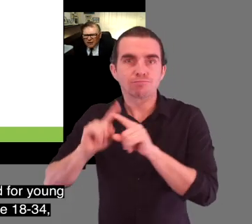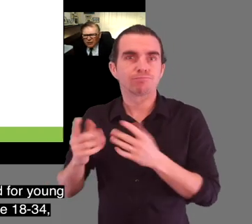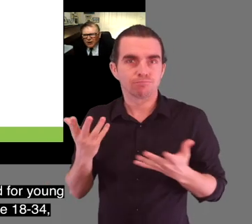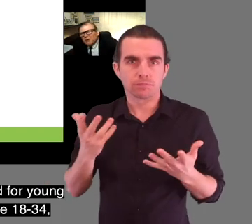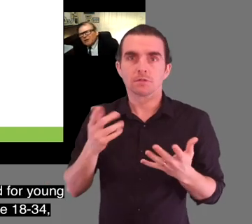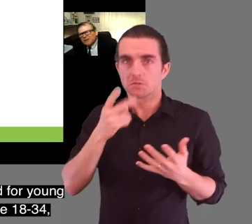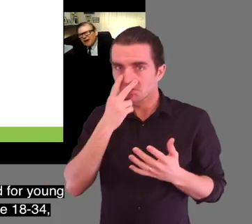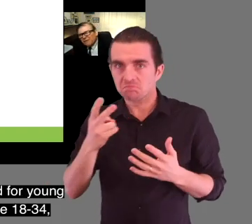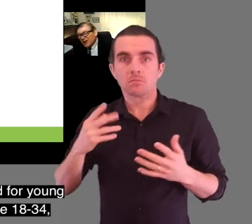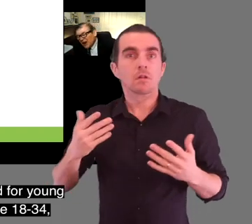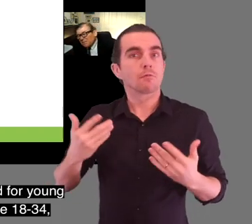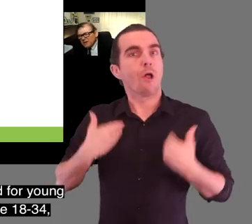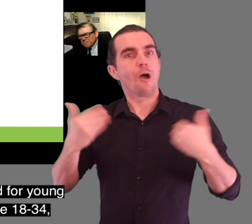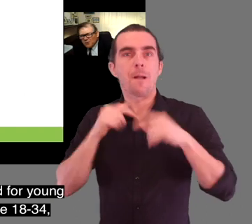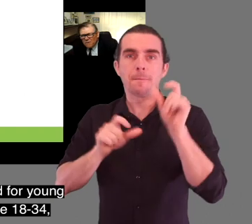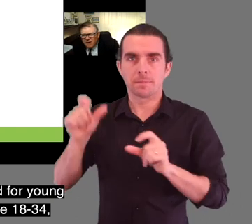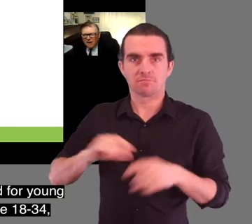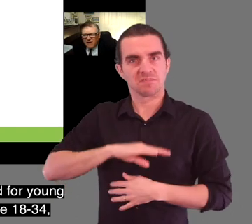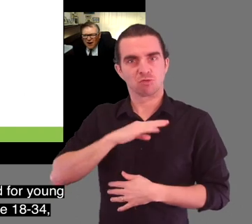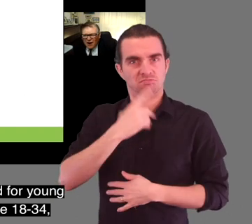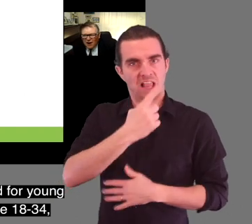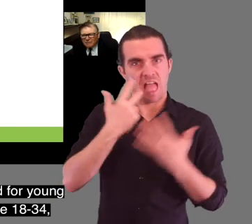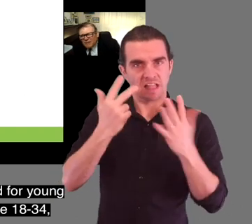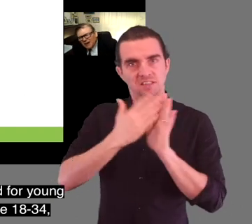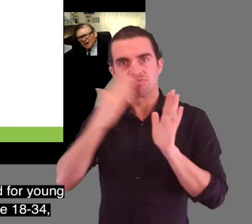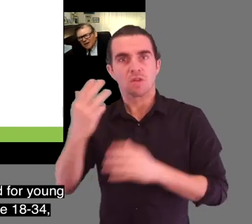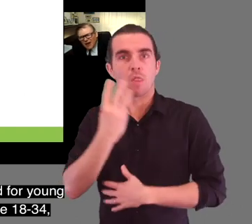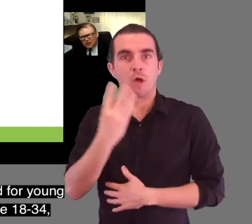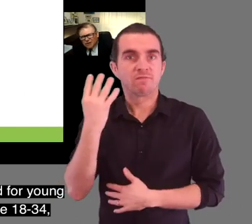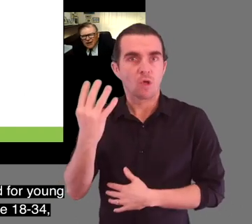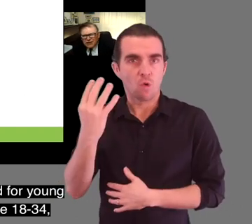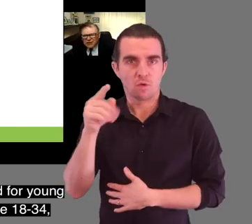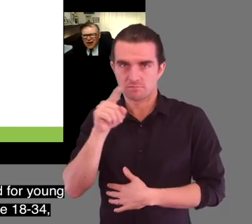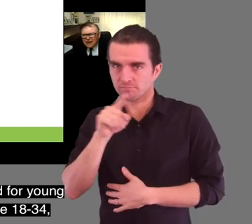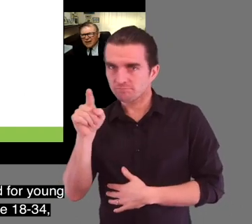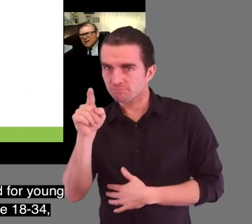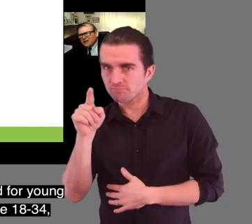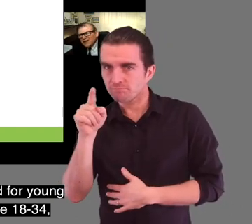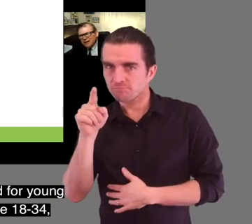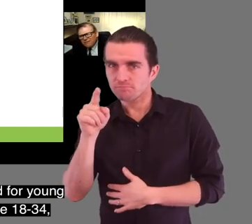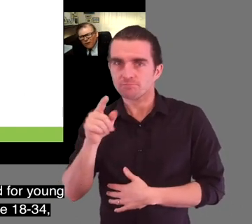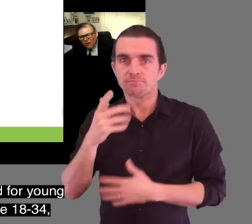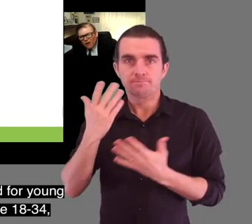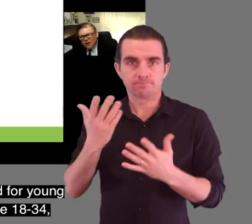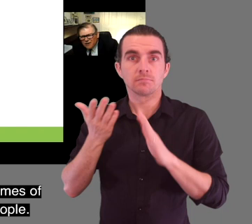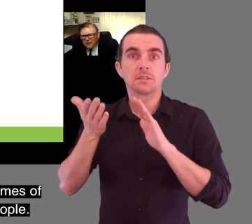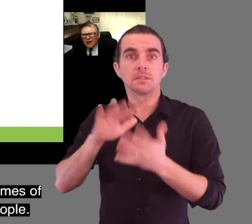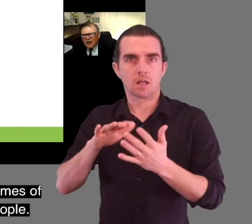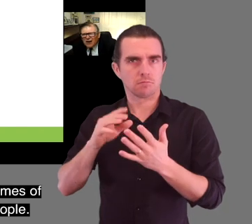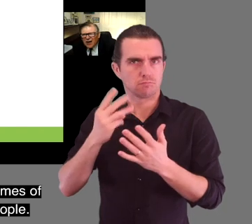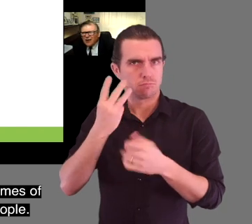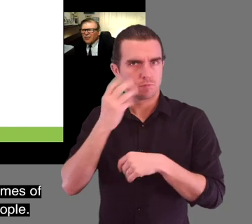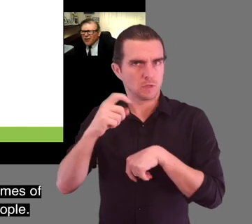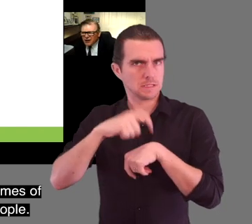learning difficulty, which is found for young people in the age range 18 to 34, that